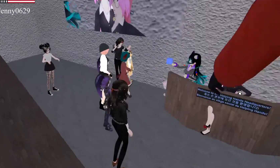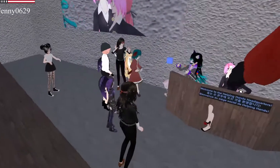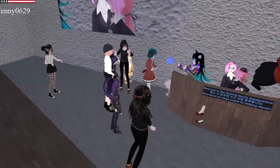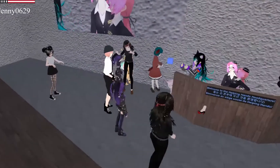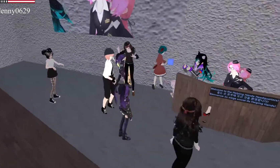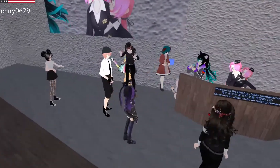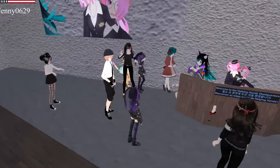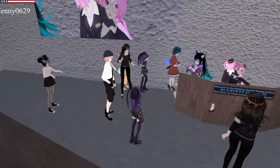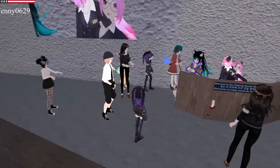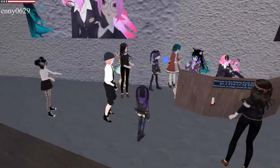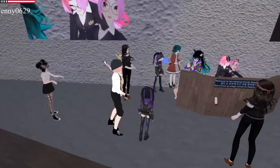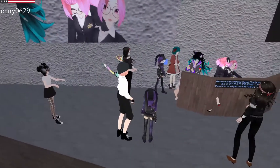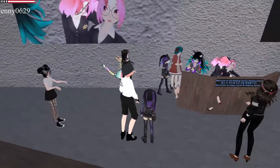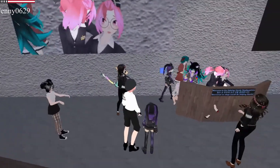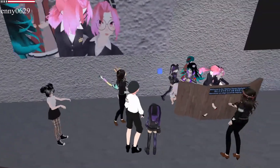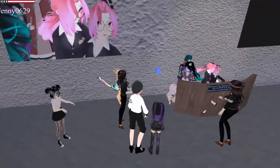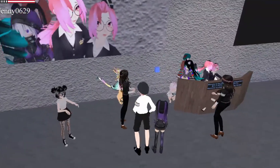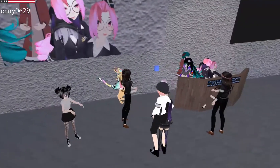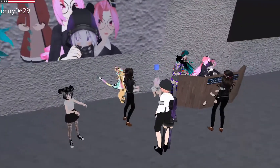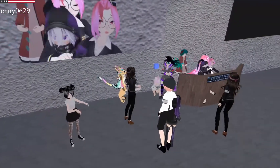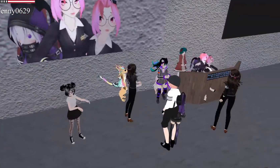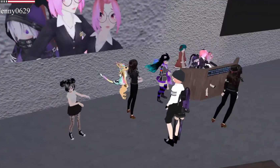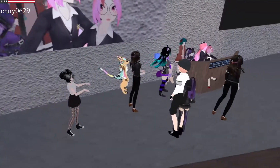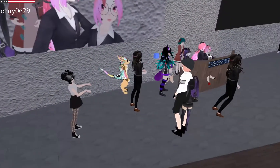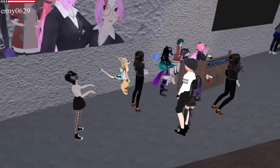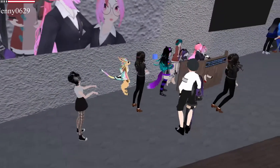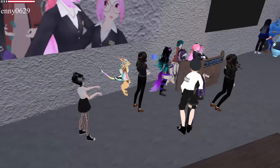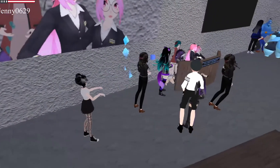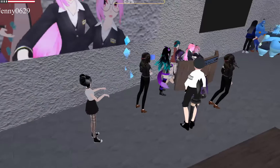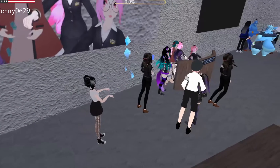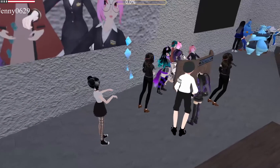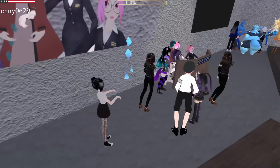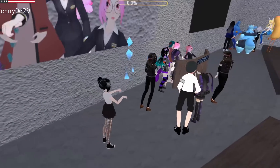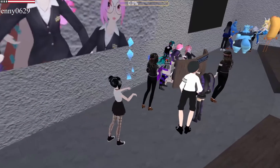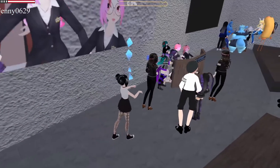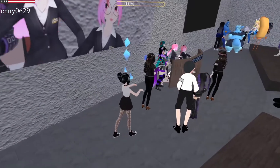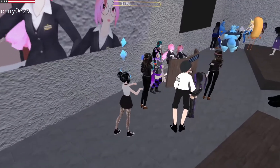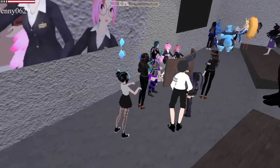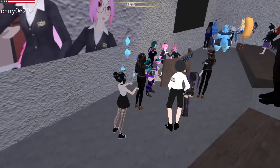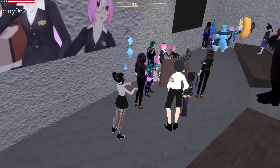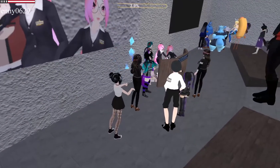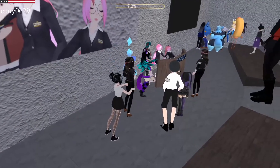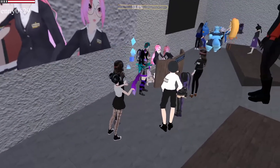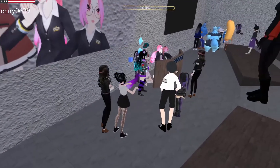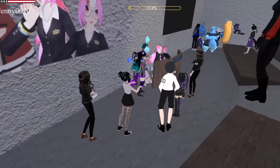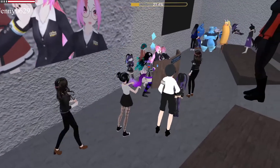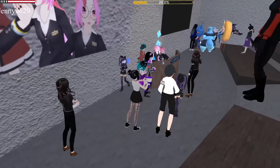like, We're gonna the hide. story is going to We're gonna be- jump Most of out. it's gonna be improv, just so you know. Surprise, for sure. Kemi will never see